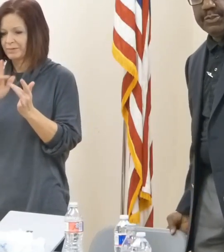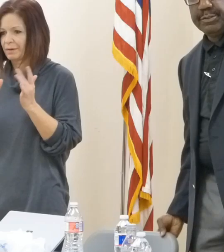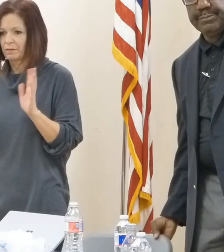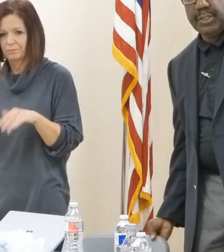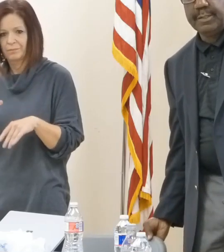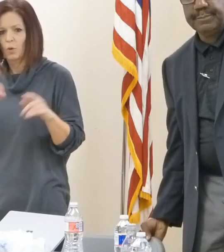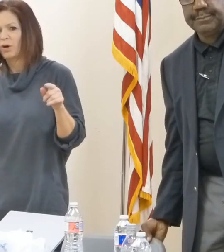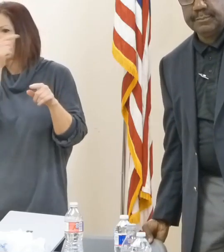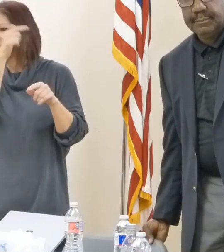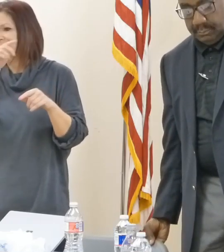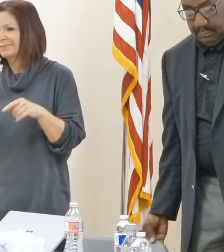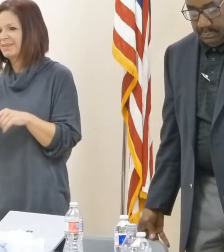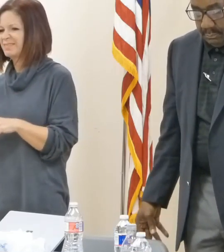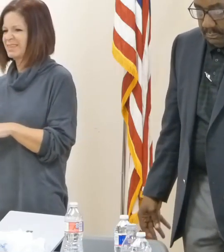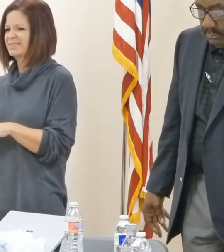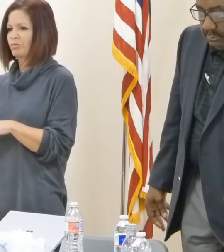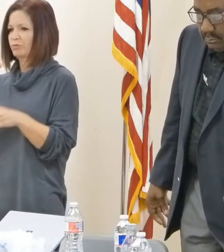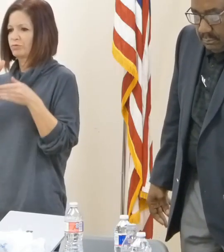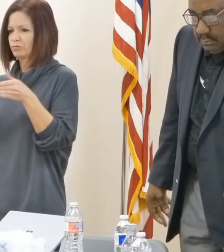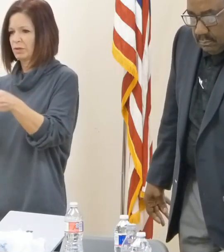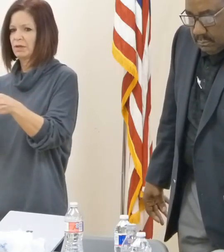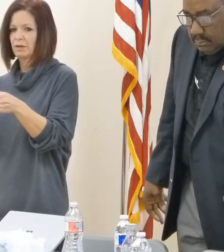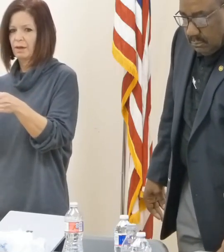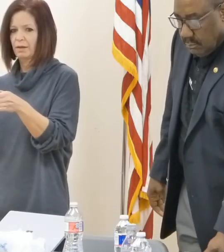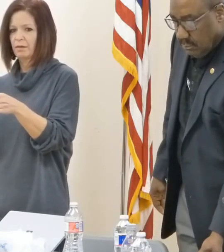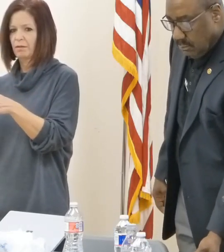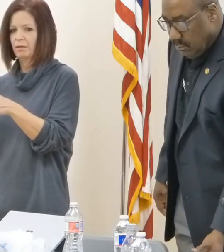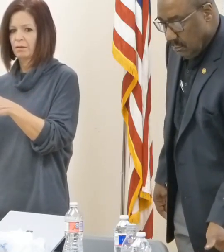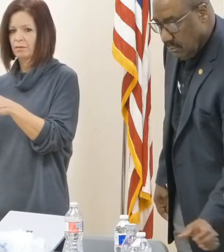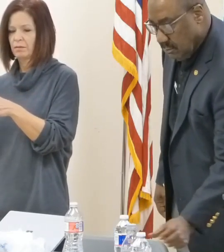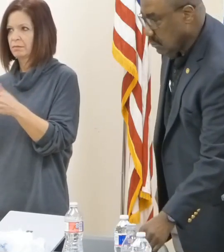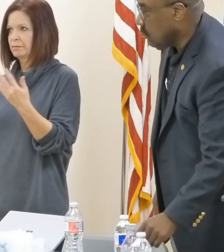exactly. It's up on 63rd and,